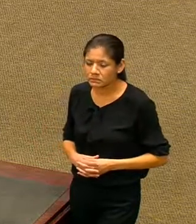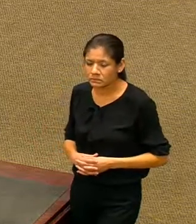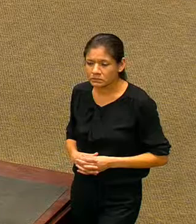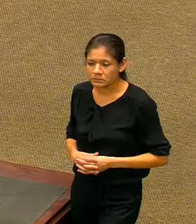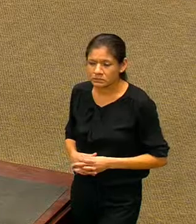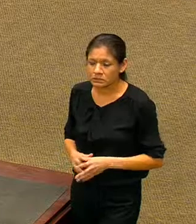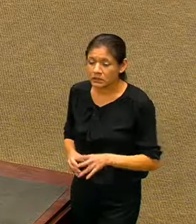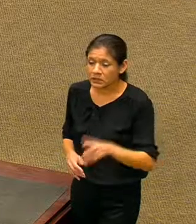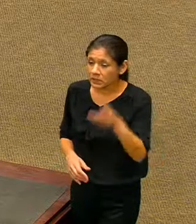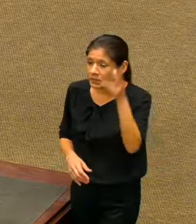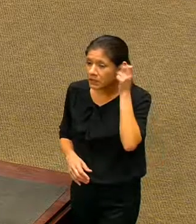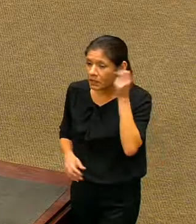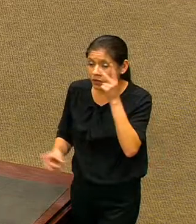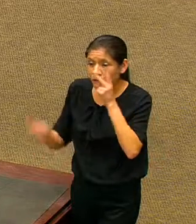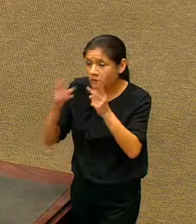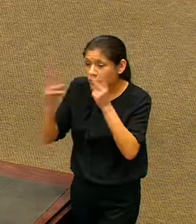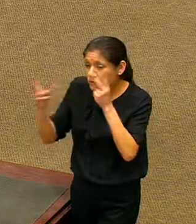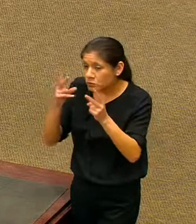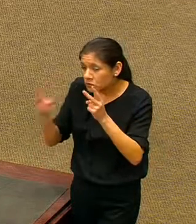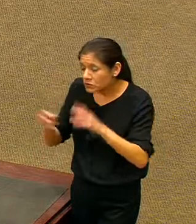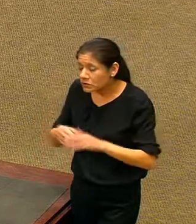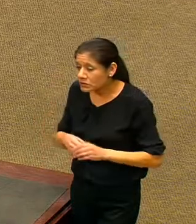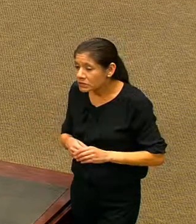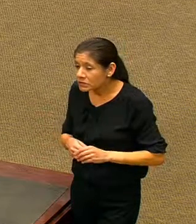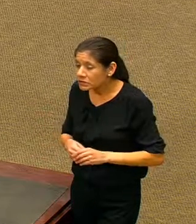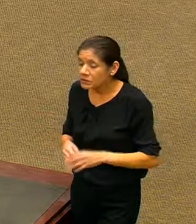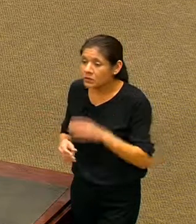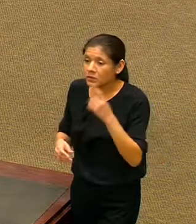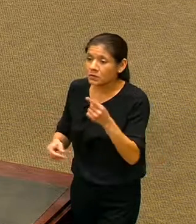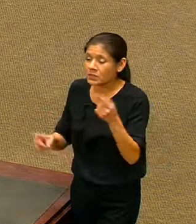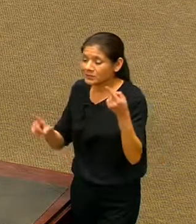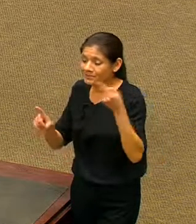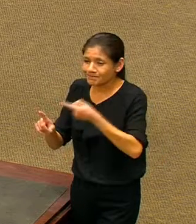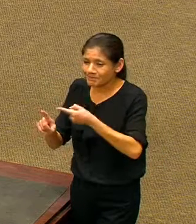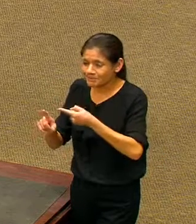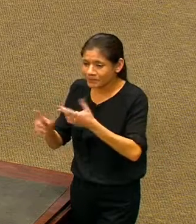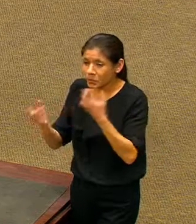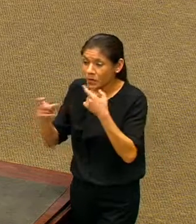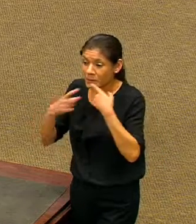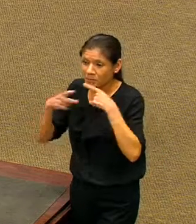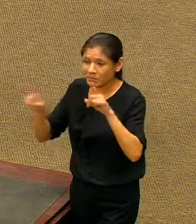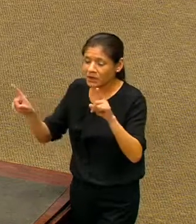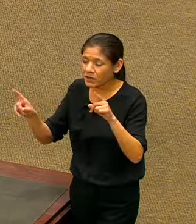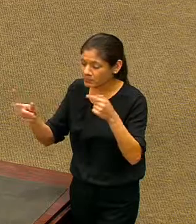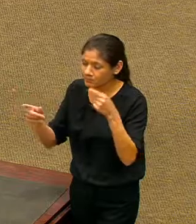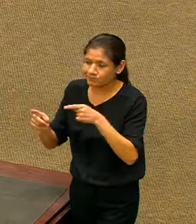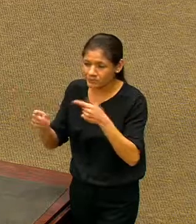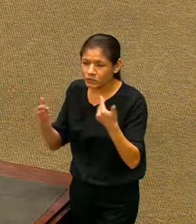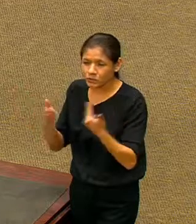Our audiovisual, one of the biggest things we want to achieve is a new